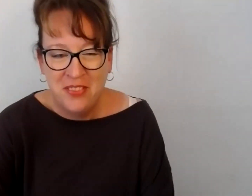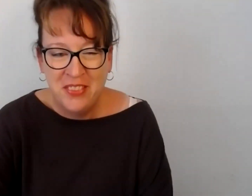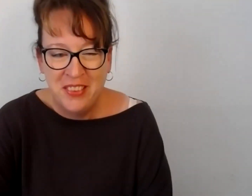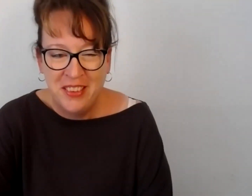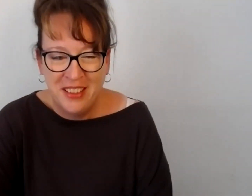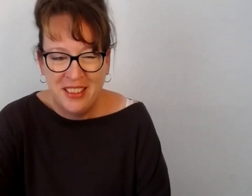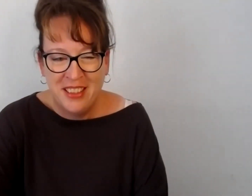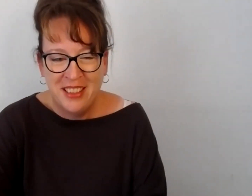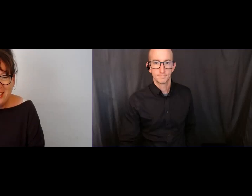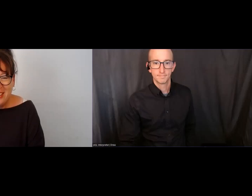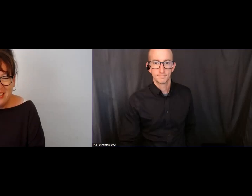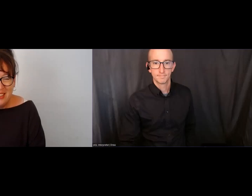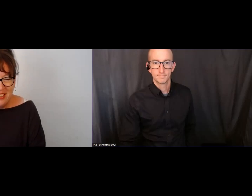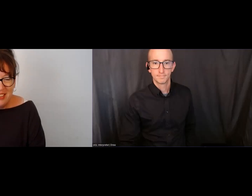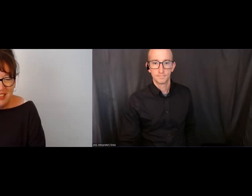And do you turn me off?